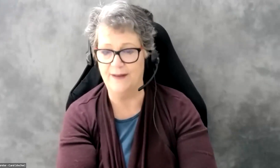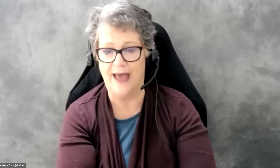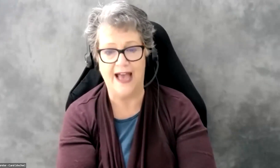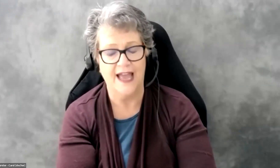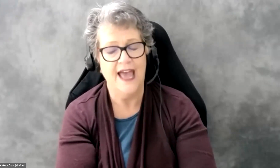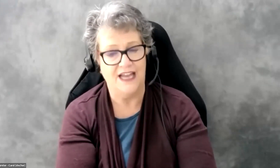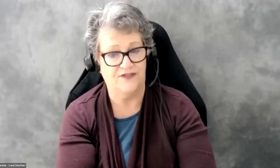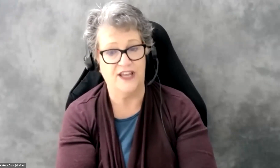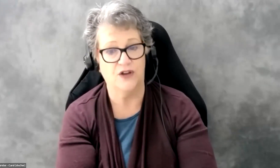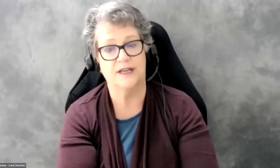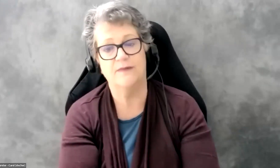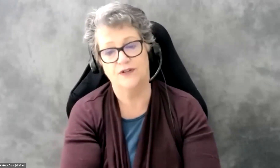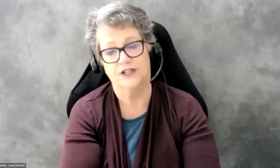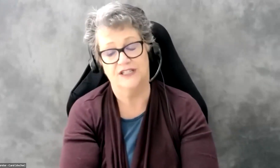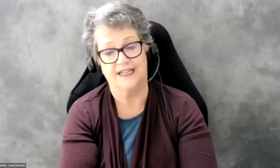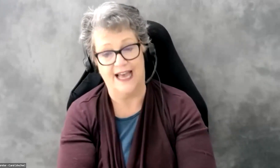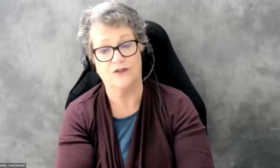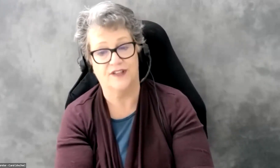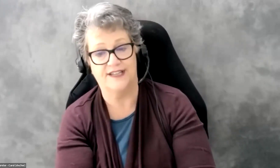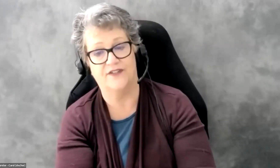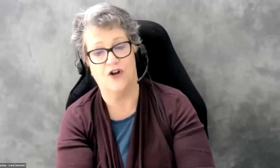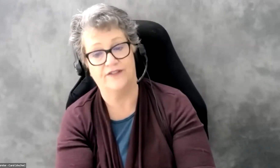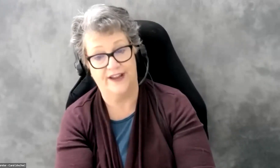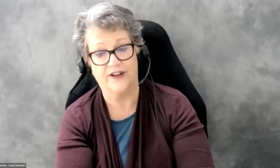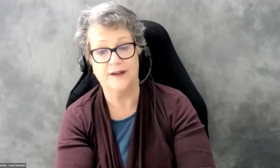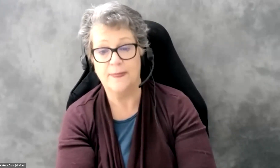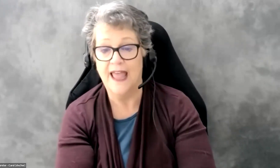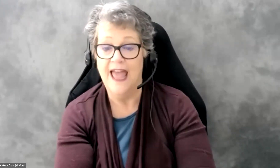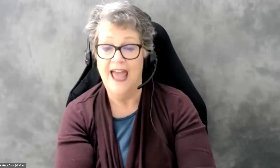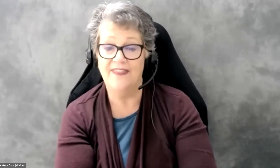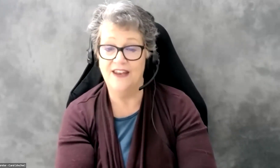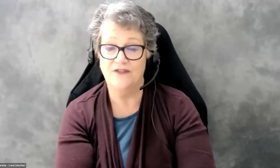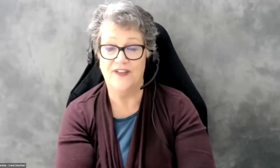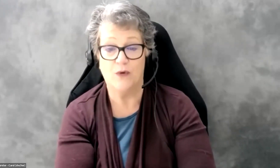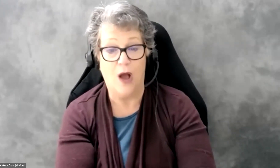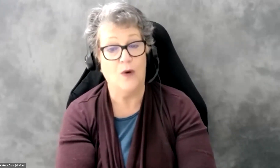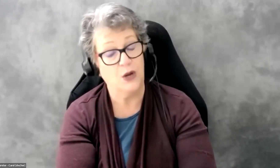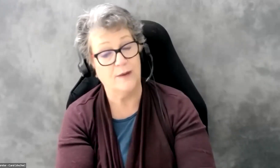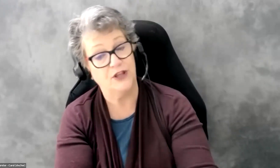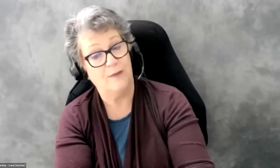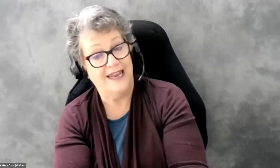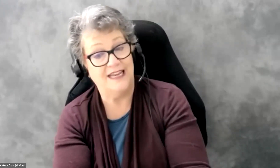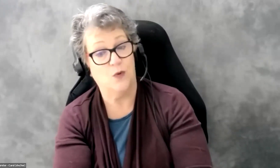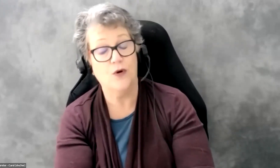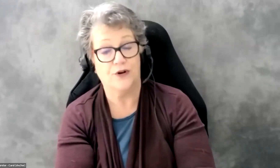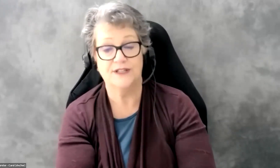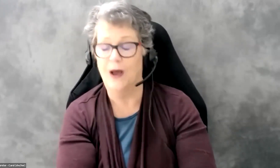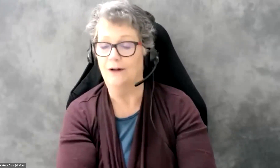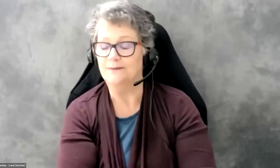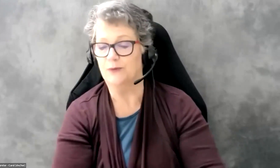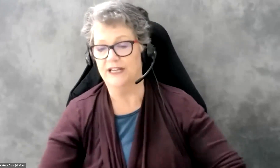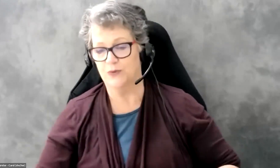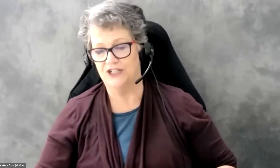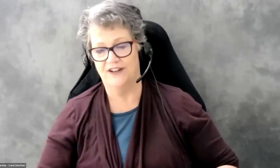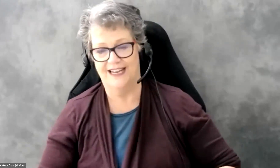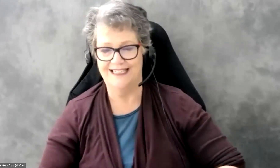some feedback and to figure some of those logistics out for the deaf and hard of hearing. And then figure out what equipment you may need to order as well.